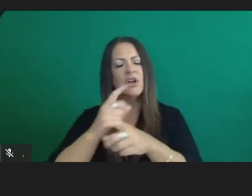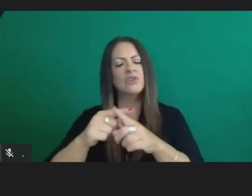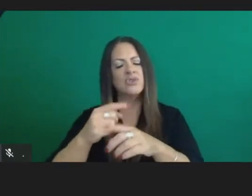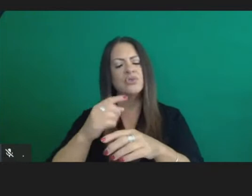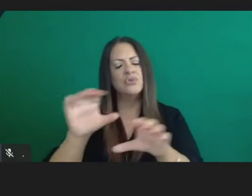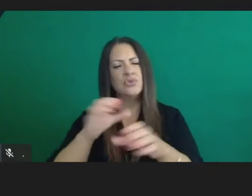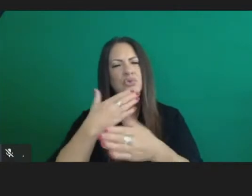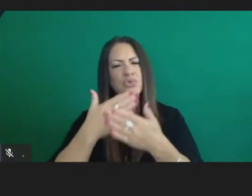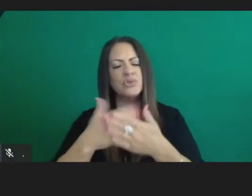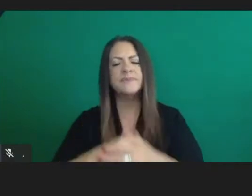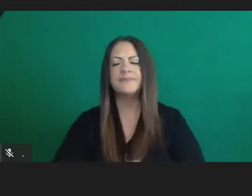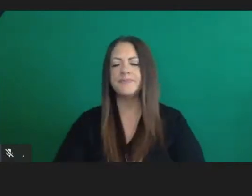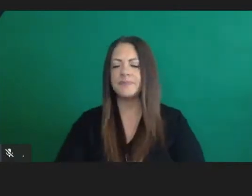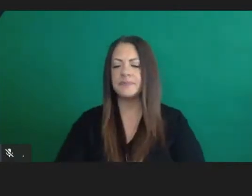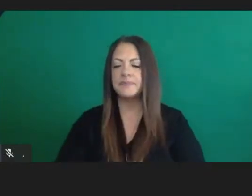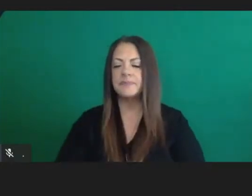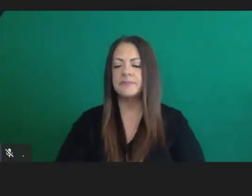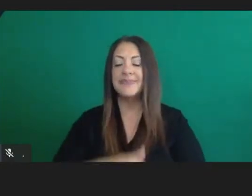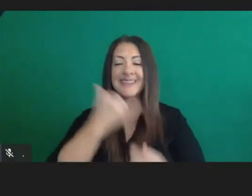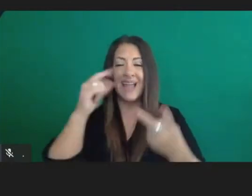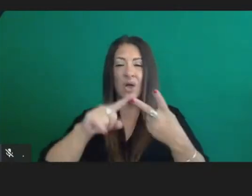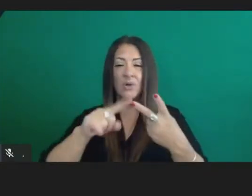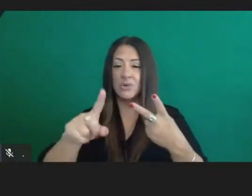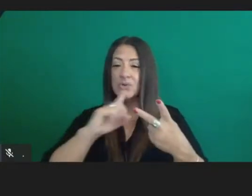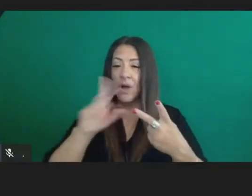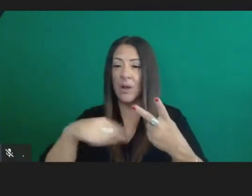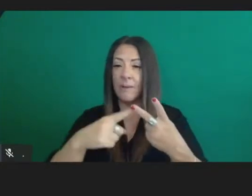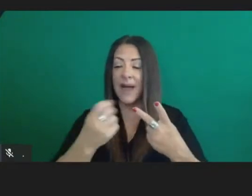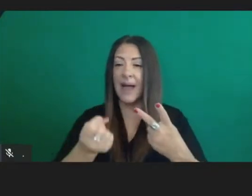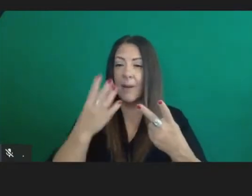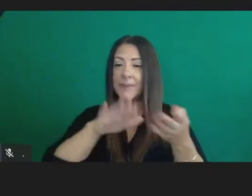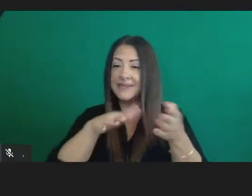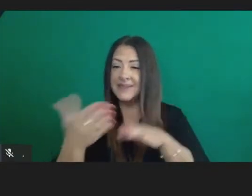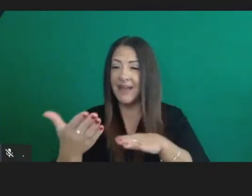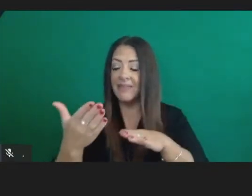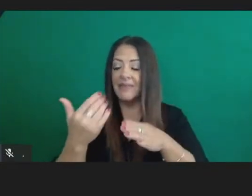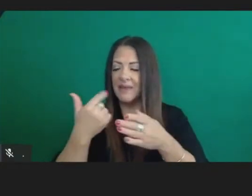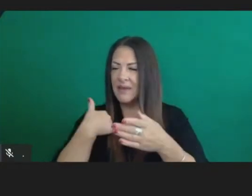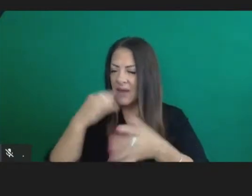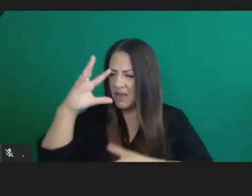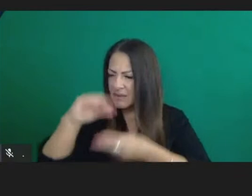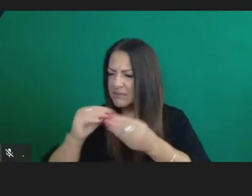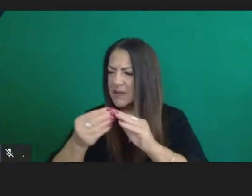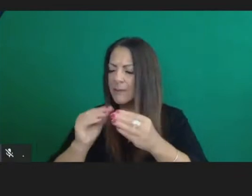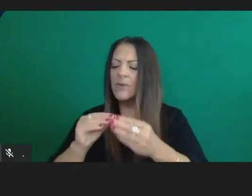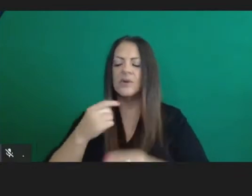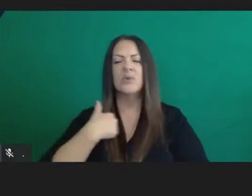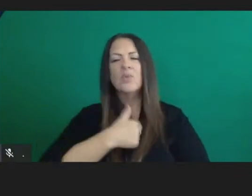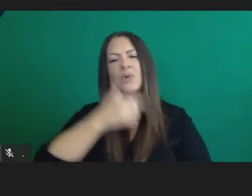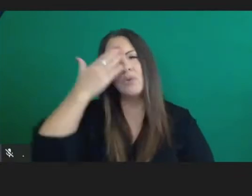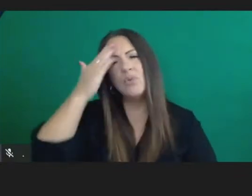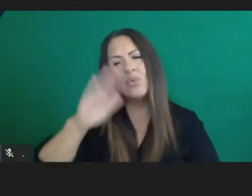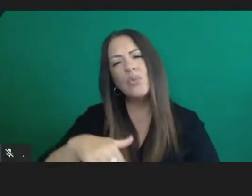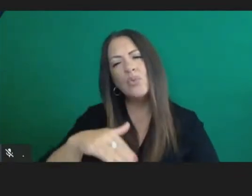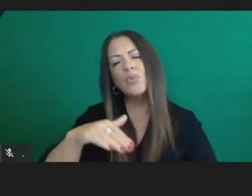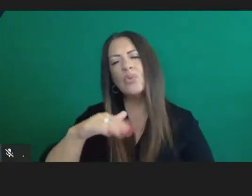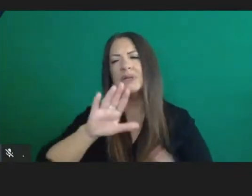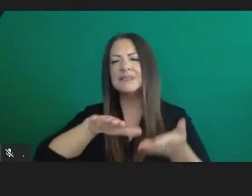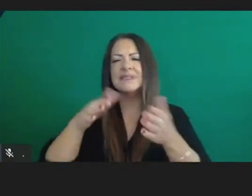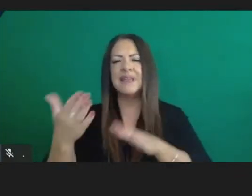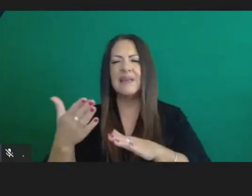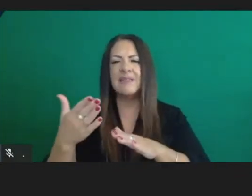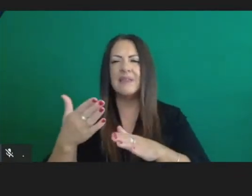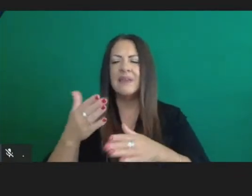As it relates to the death counts, we always knew that deaths are the most